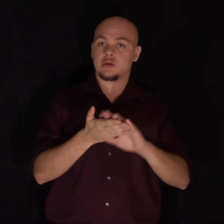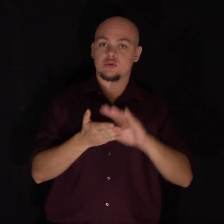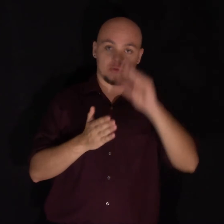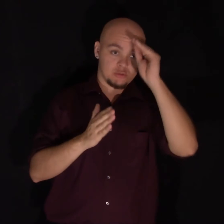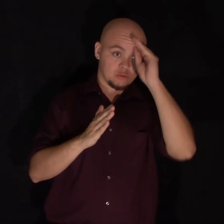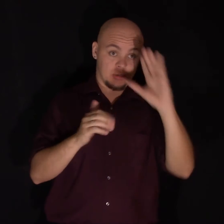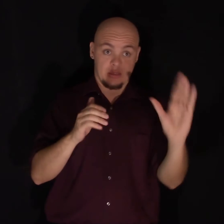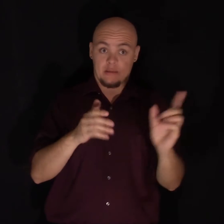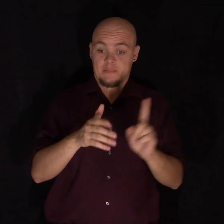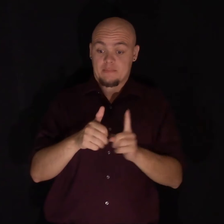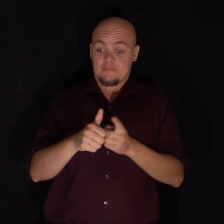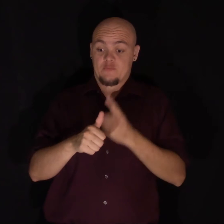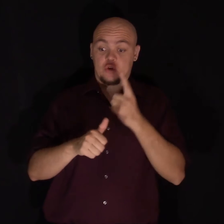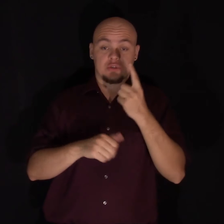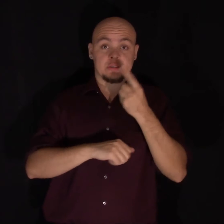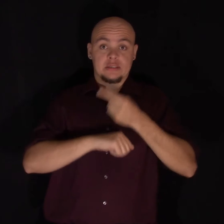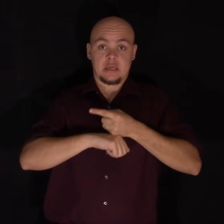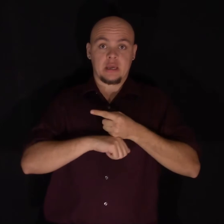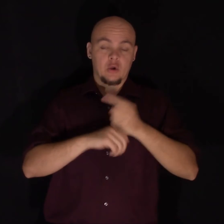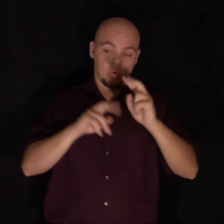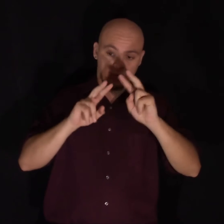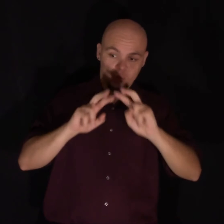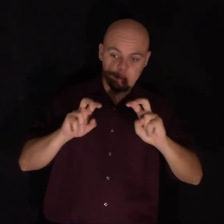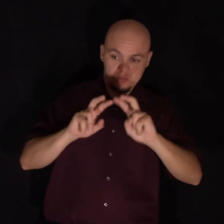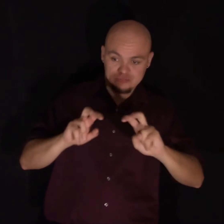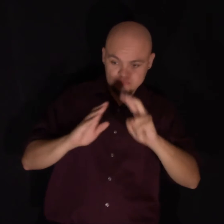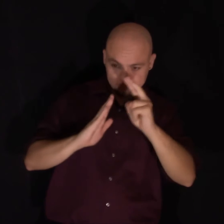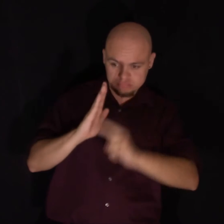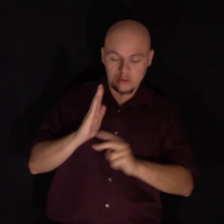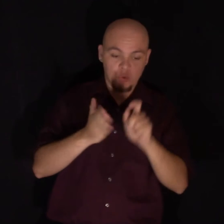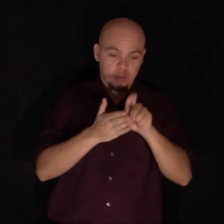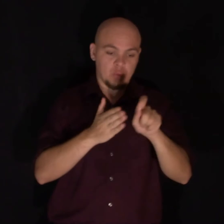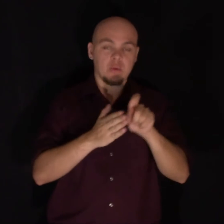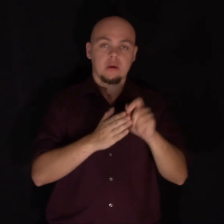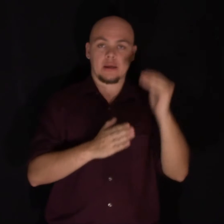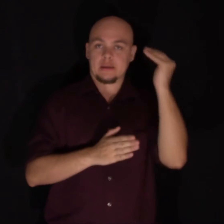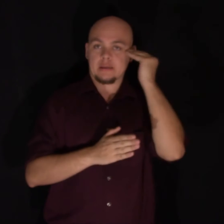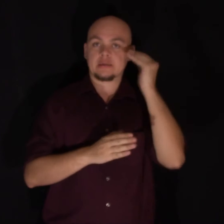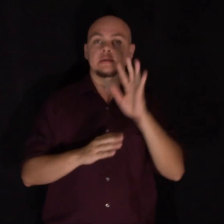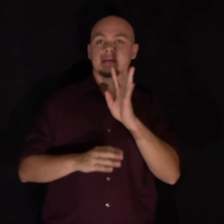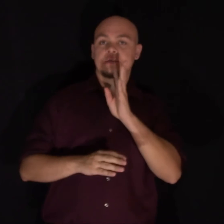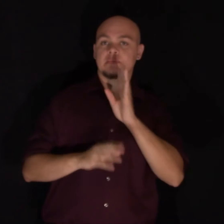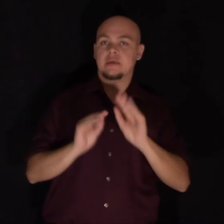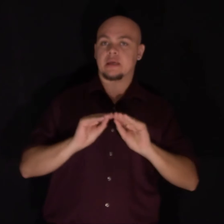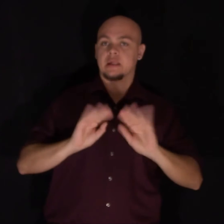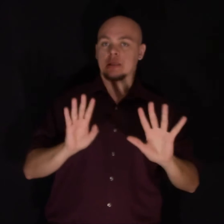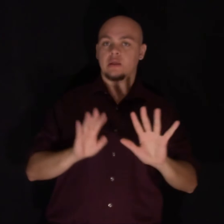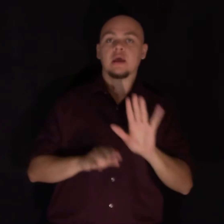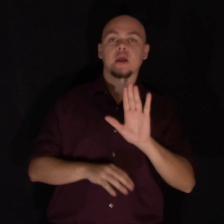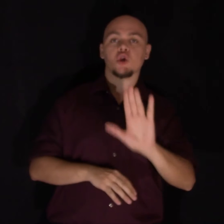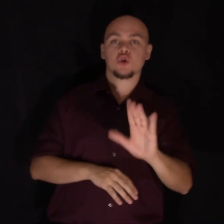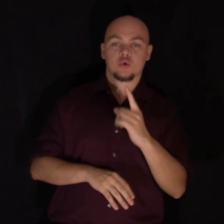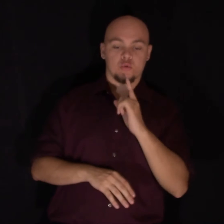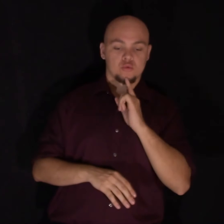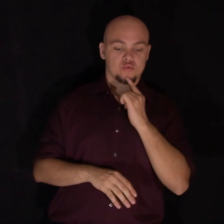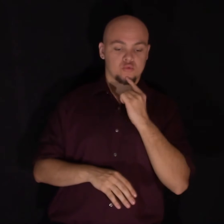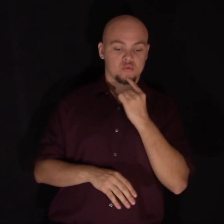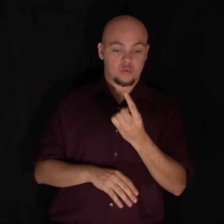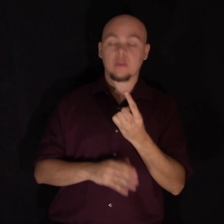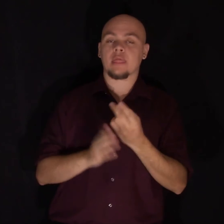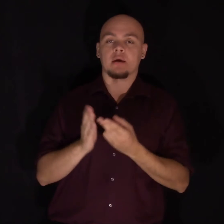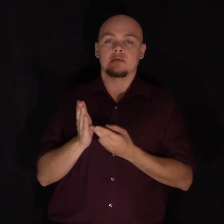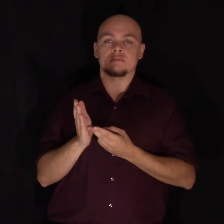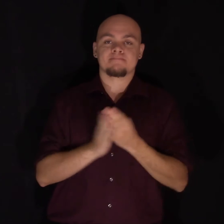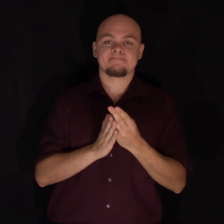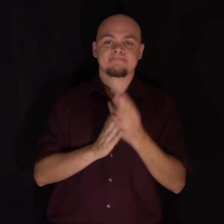year. Read critically, write consciously, speak clearly, tell your truth. I find